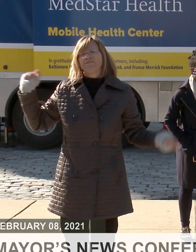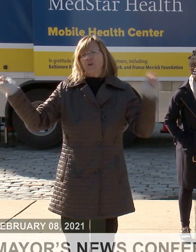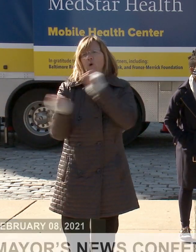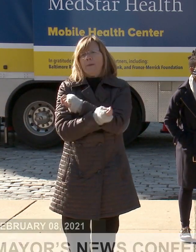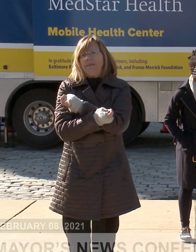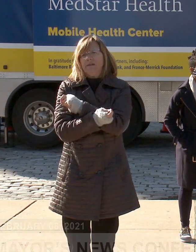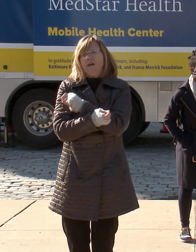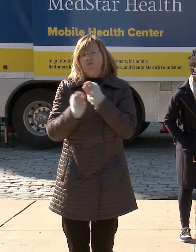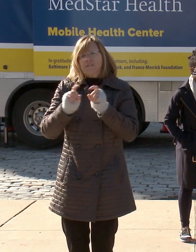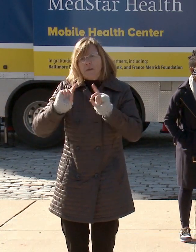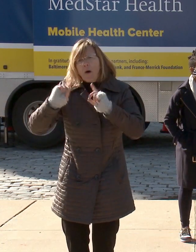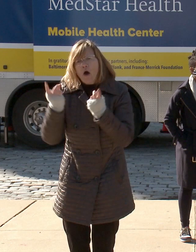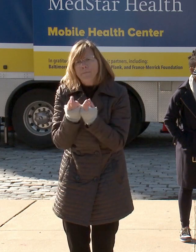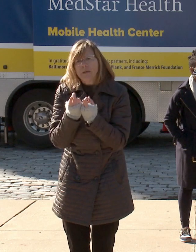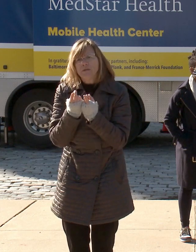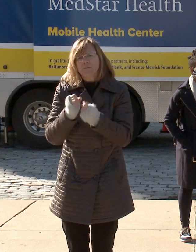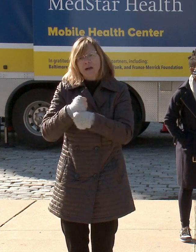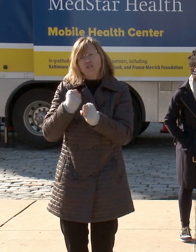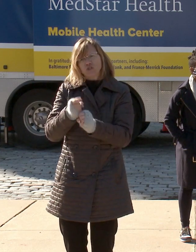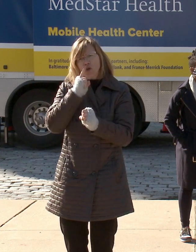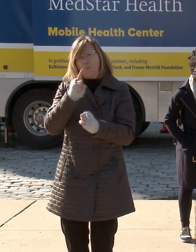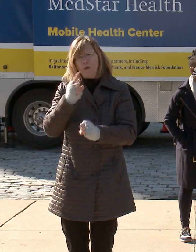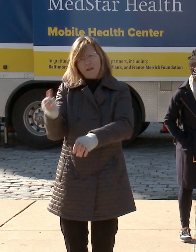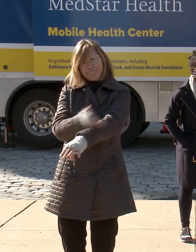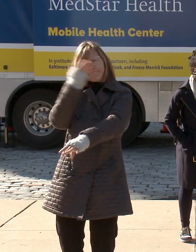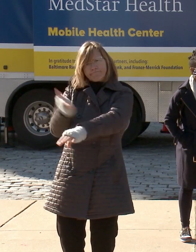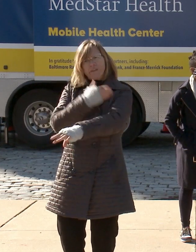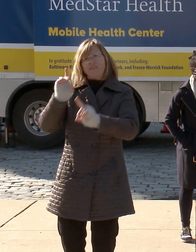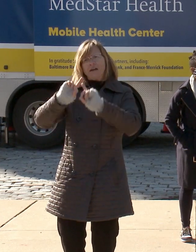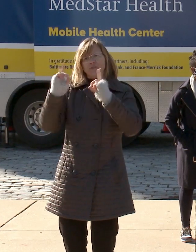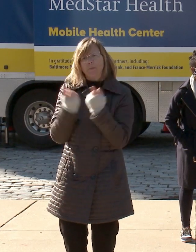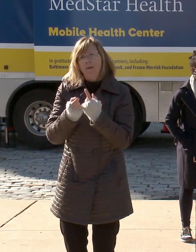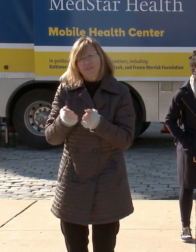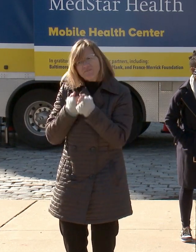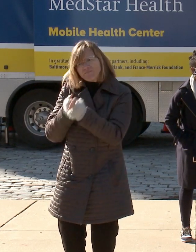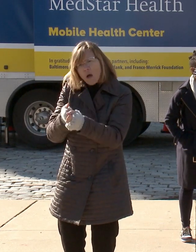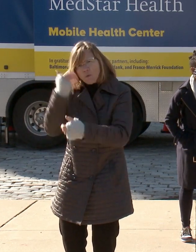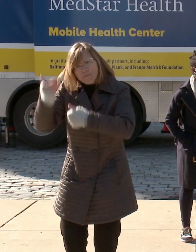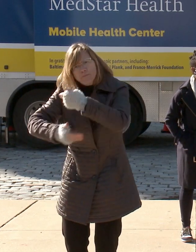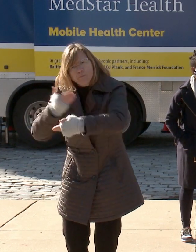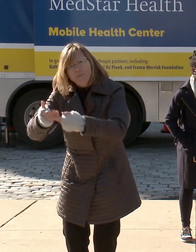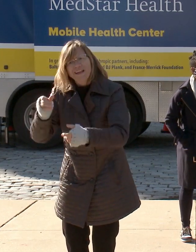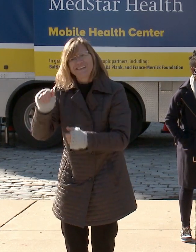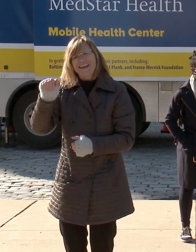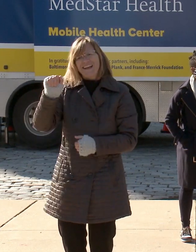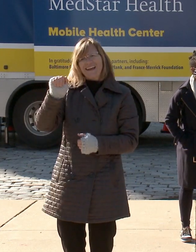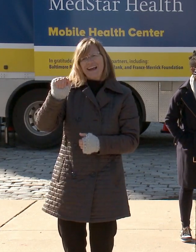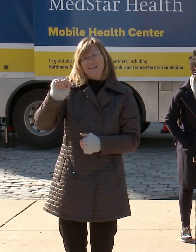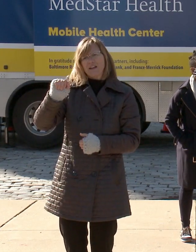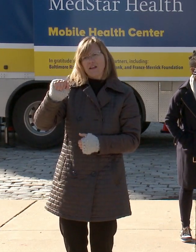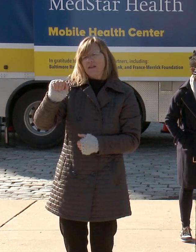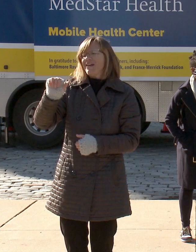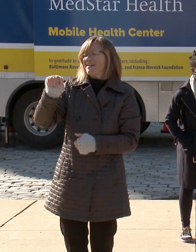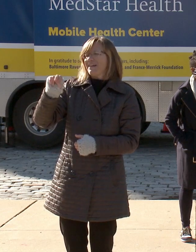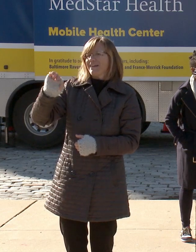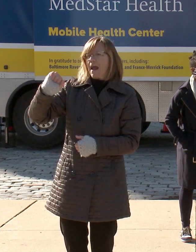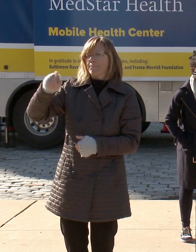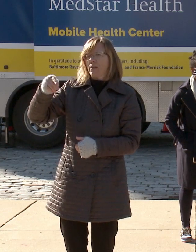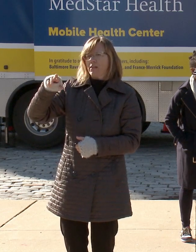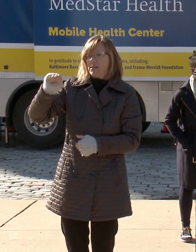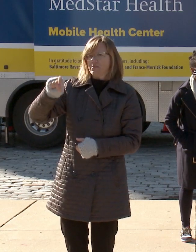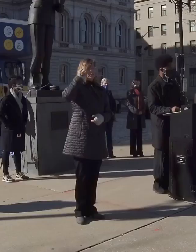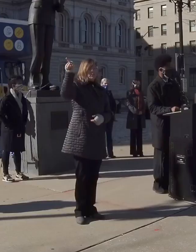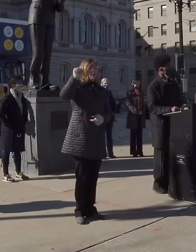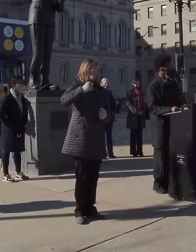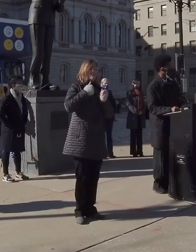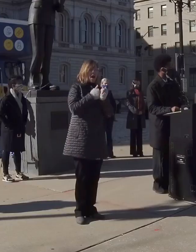decree, through the efforts that we have going on in Annapolis, and we're going to build trust by working directly with the community and taking action when we see things like